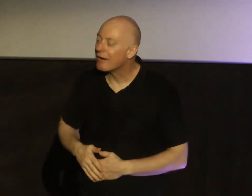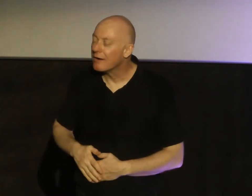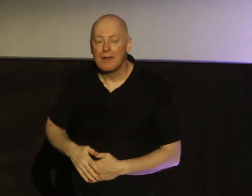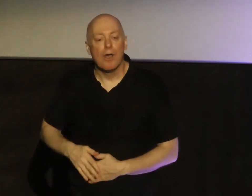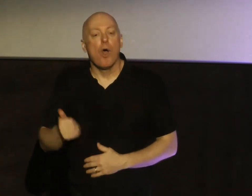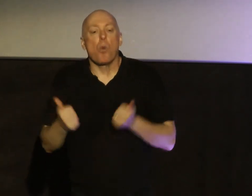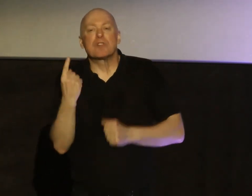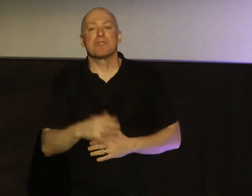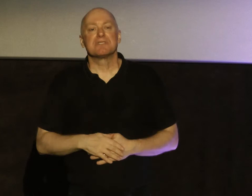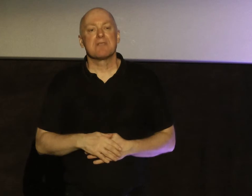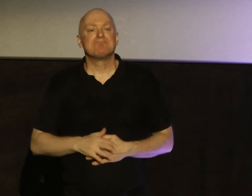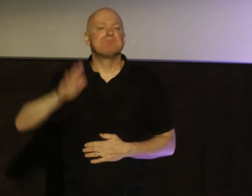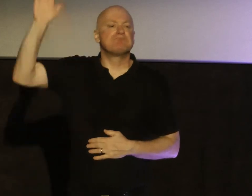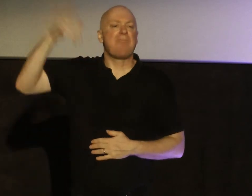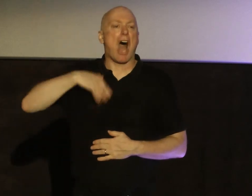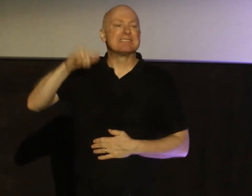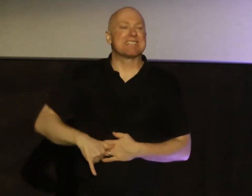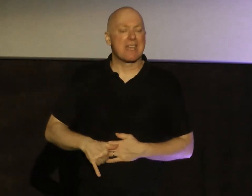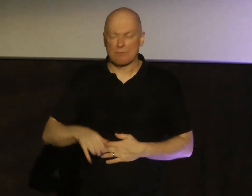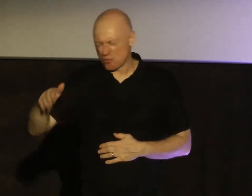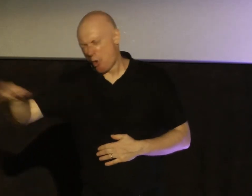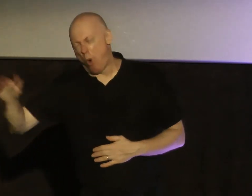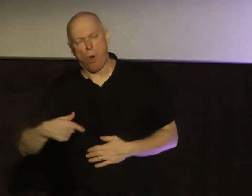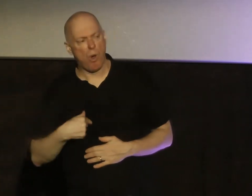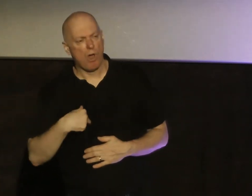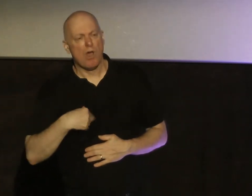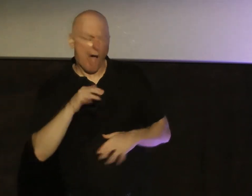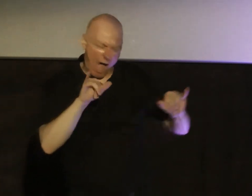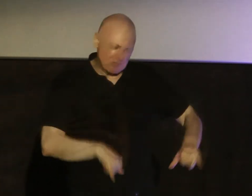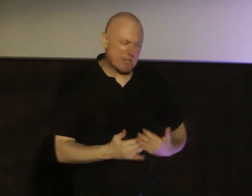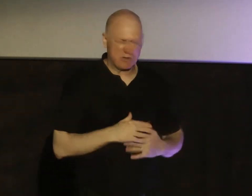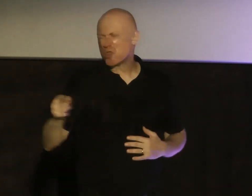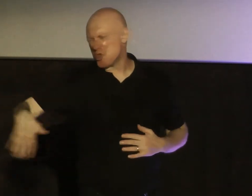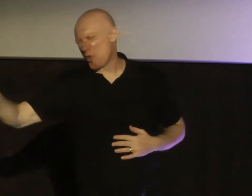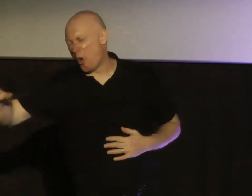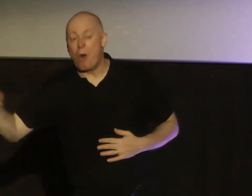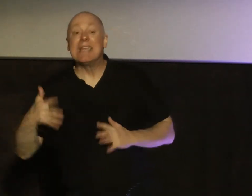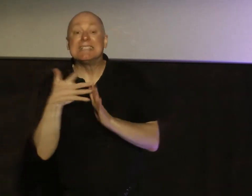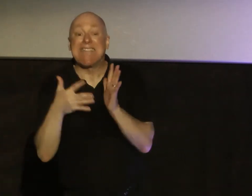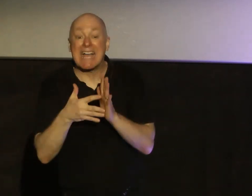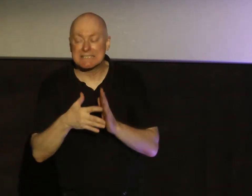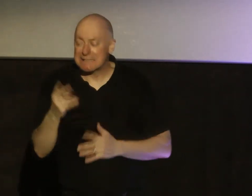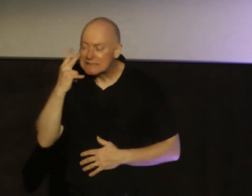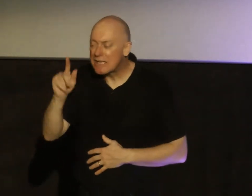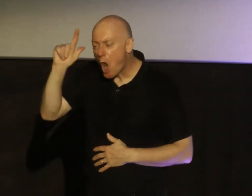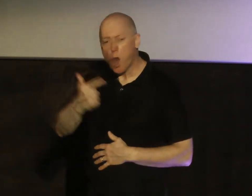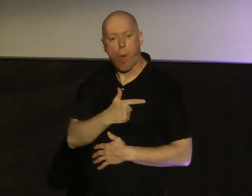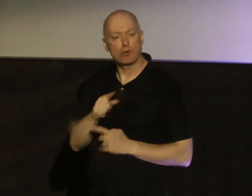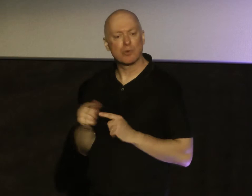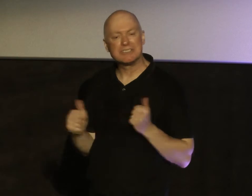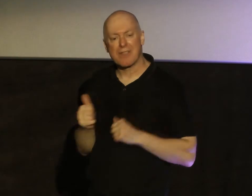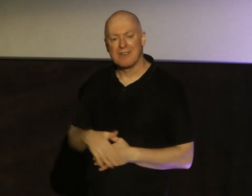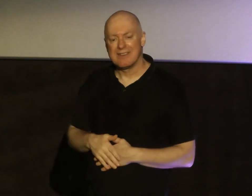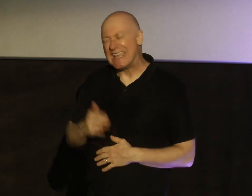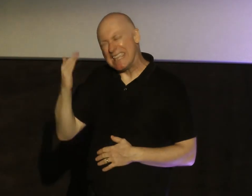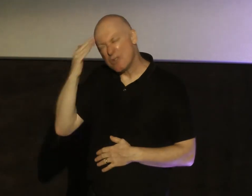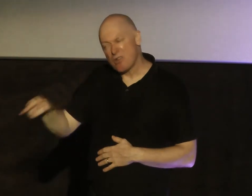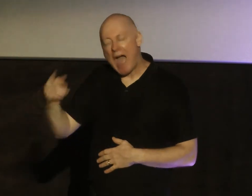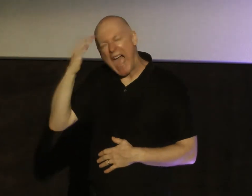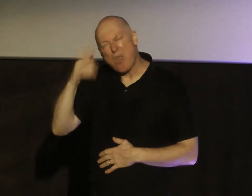I'll stay, guys, you go. I'll stay in prison, you go. He's testing their loyalty to each other. He knows these guys. 20